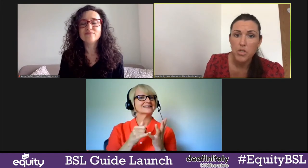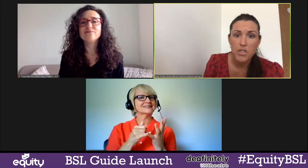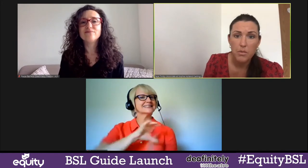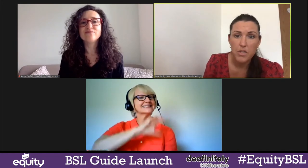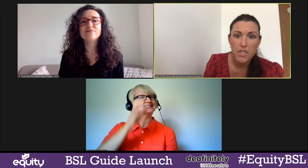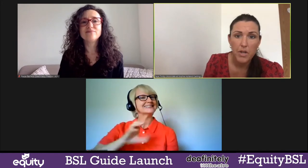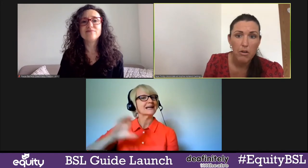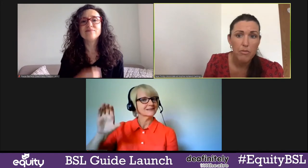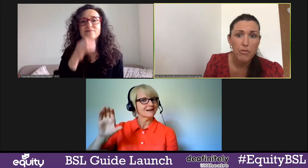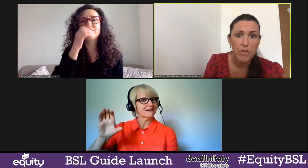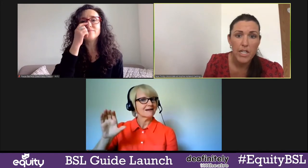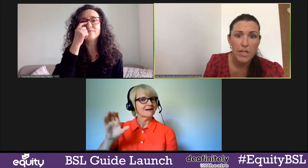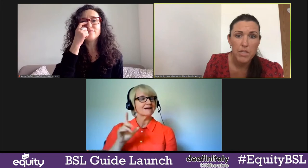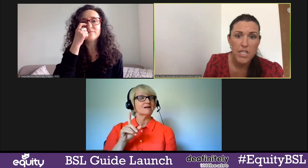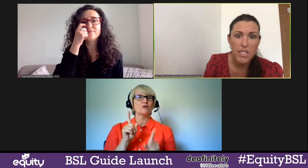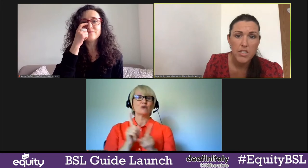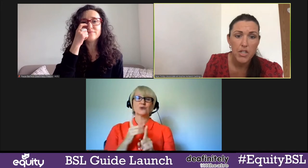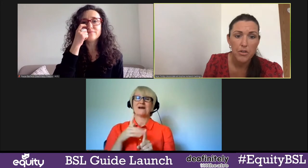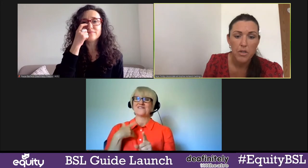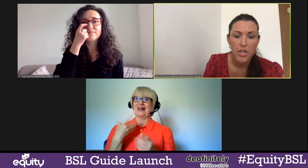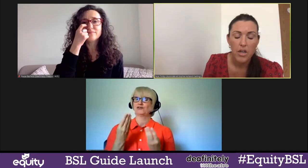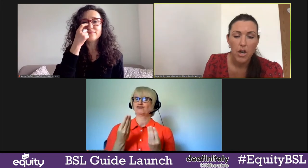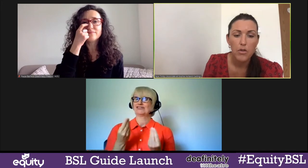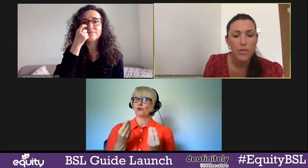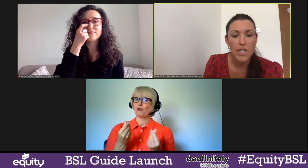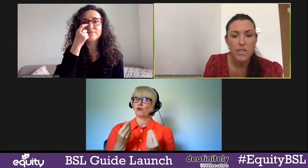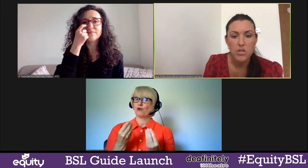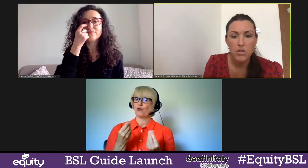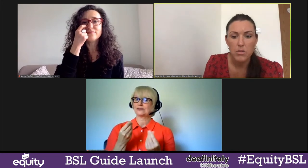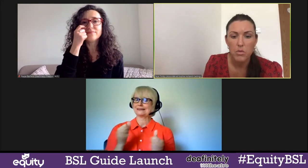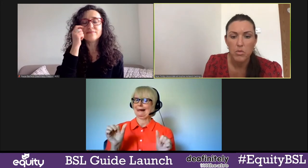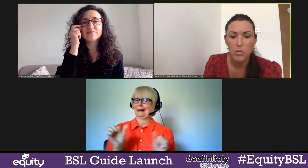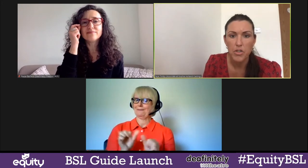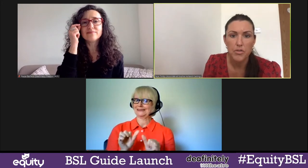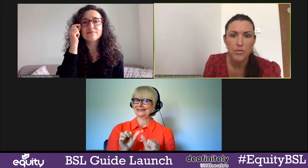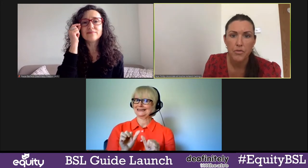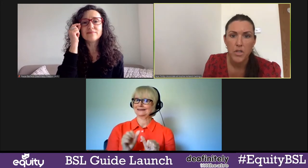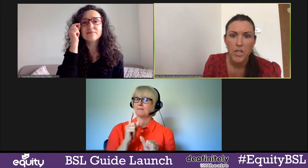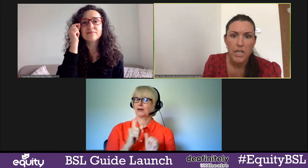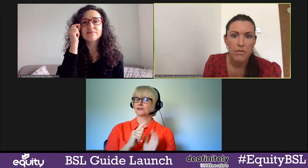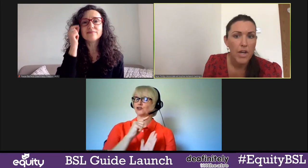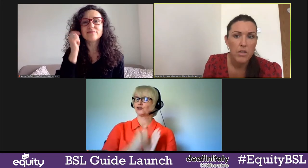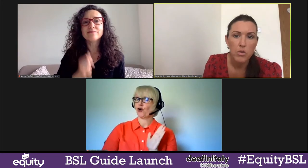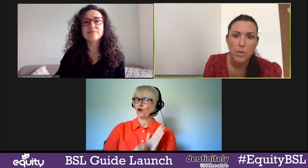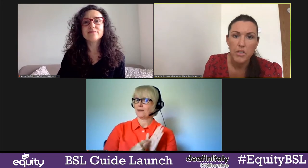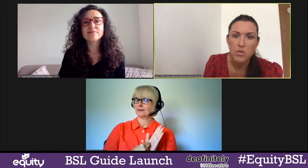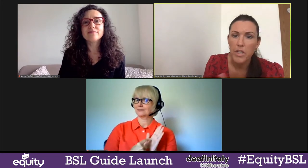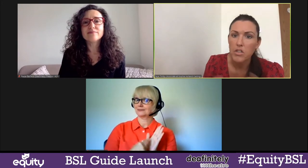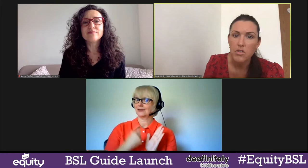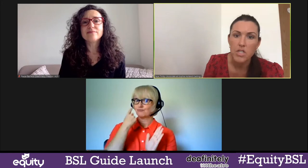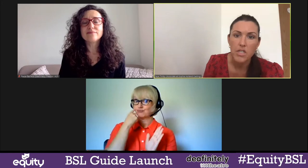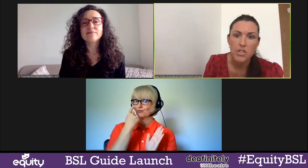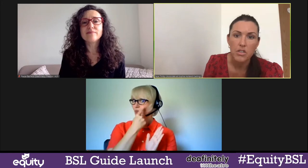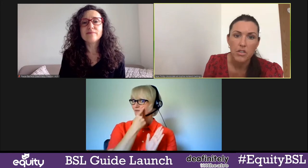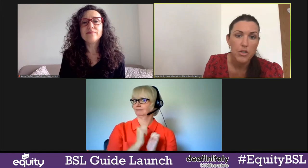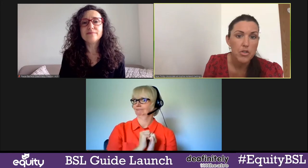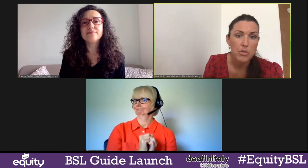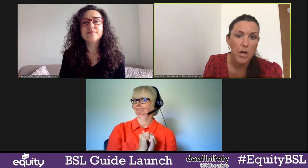up until now have been really limited, so hopefully this document will prove invaluable because we can use it as a go-to Bible